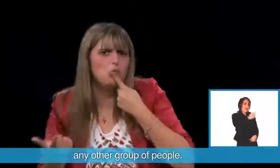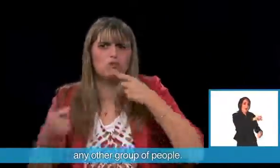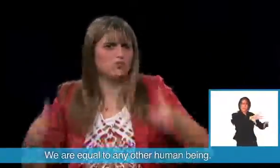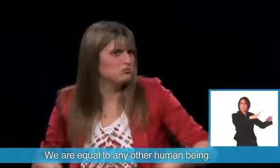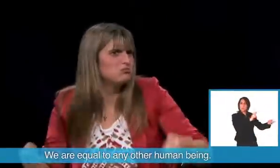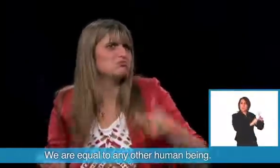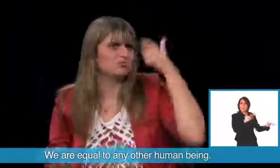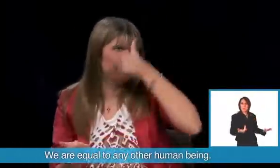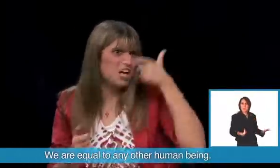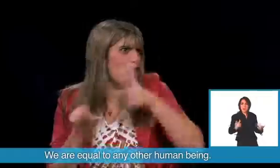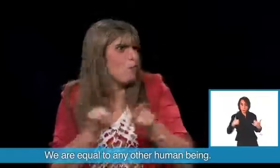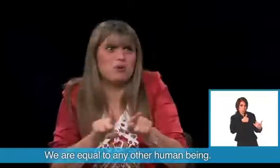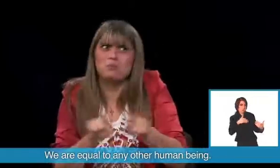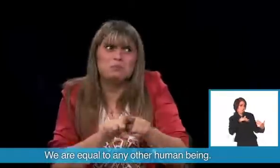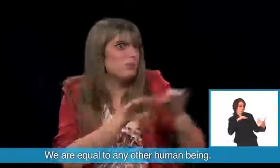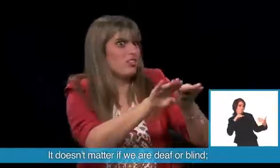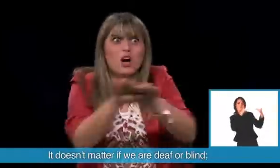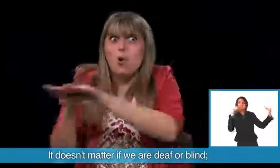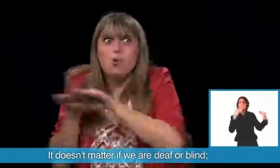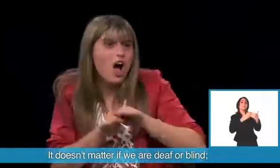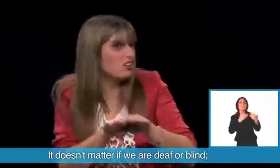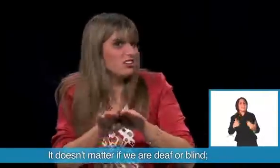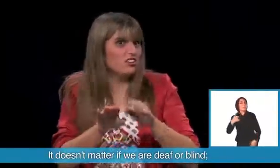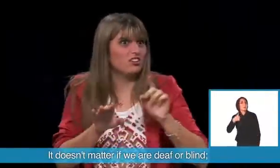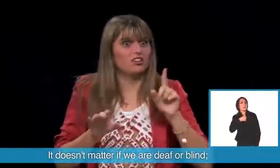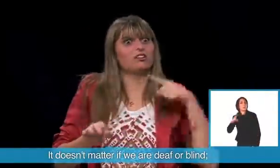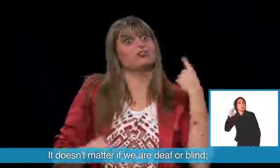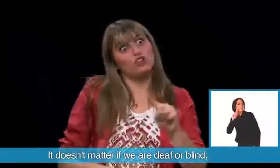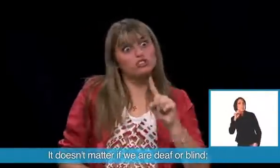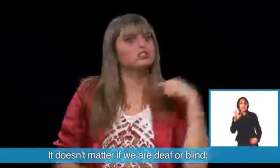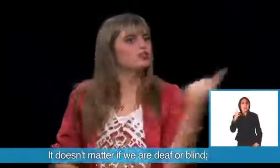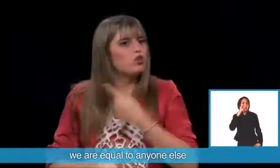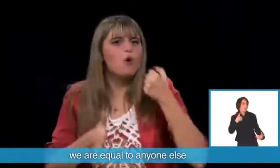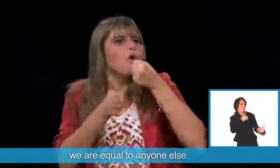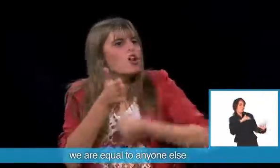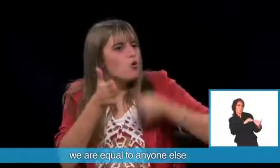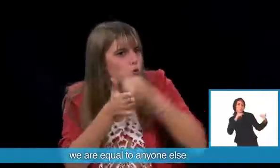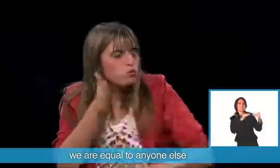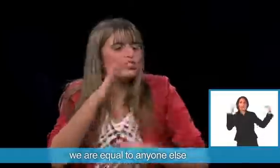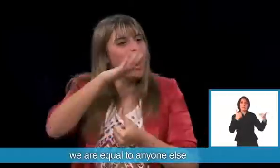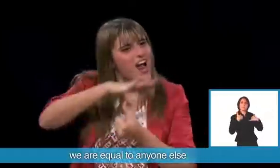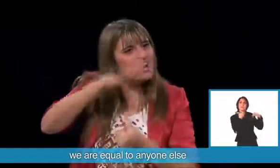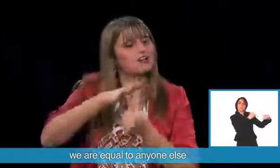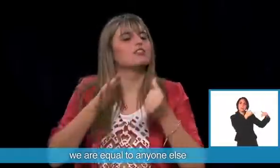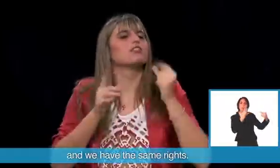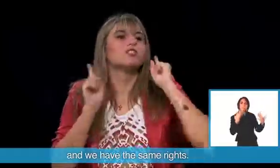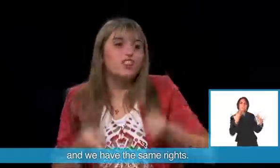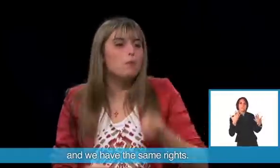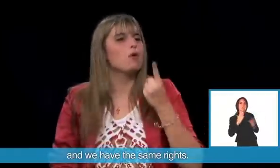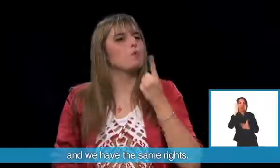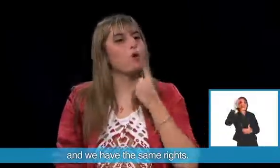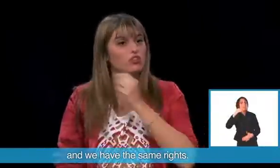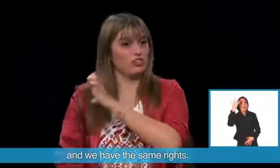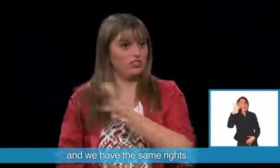of people. We are equal to any other human being. It doesn't matter if we are deaf or blind. We are equal to anyone else, and we have the